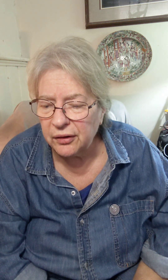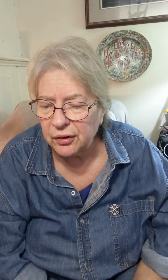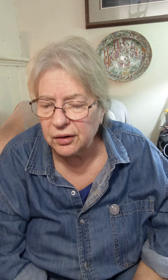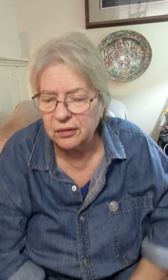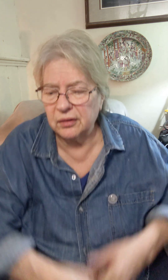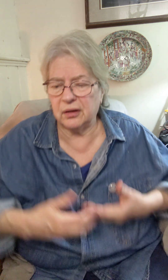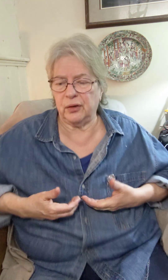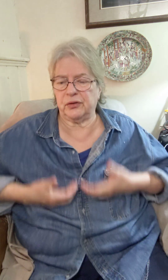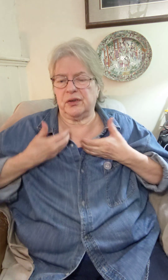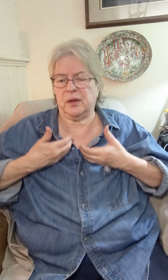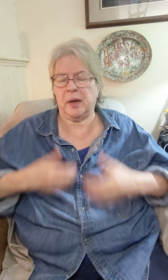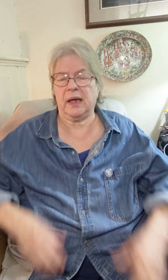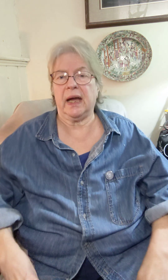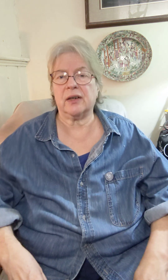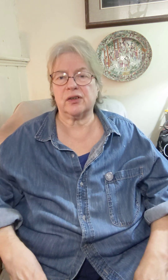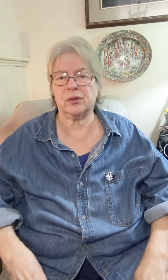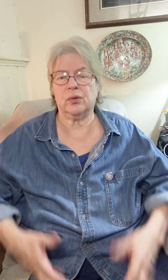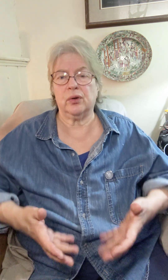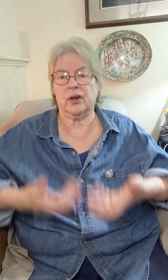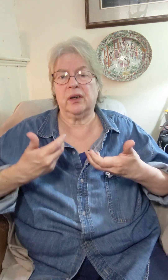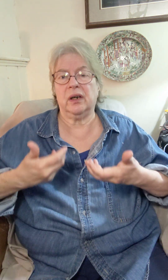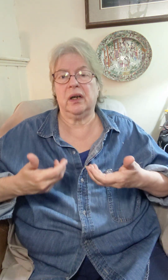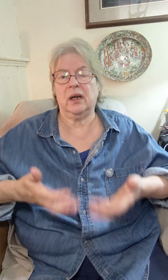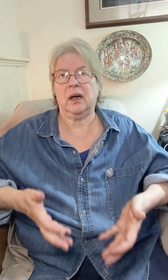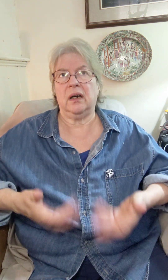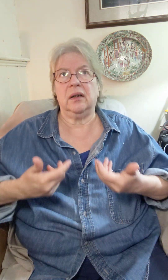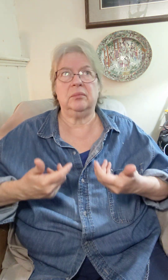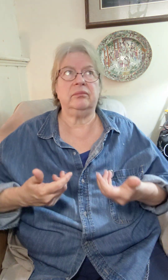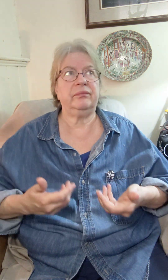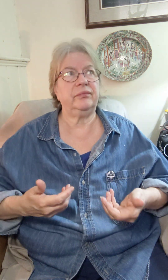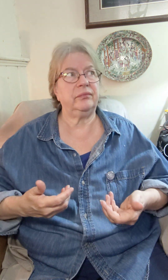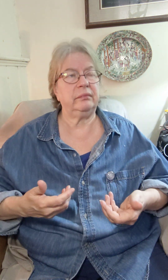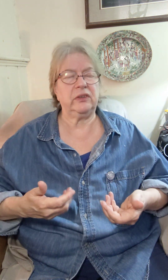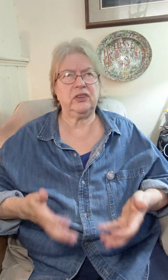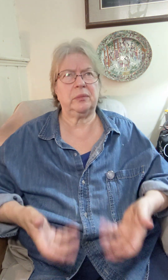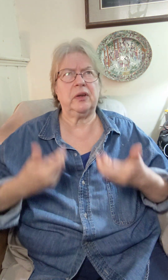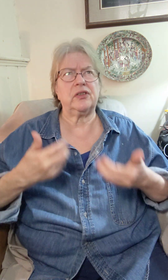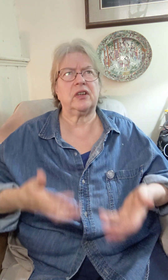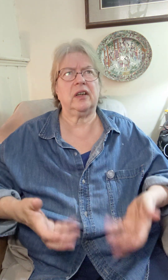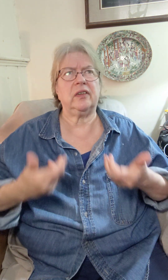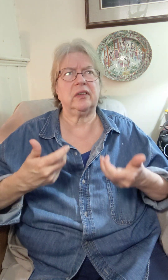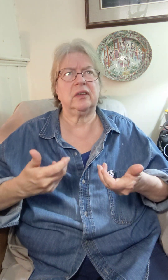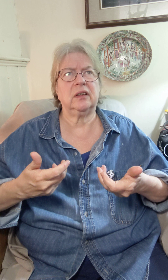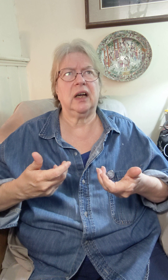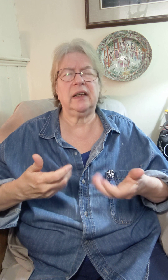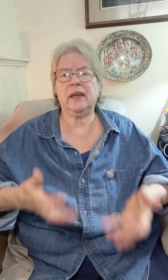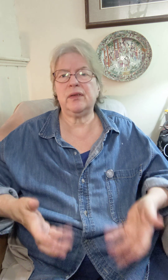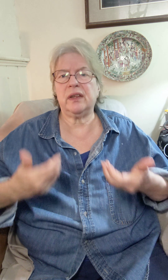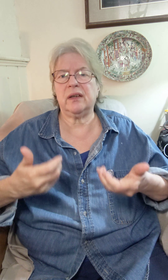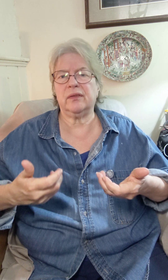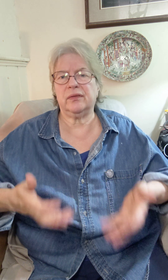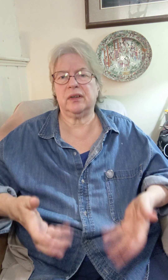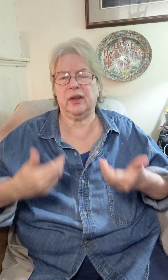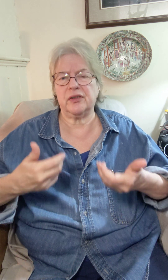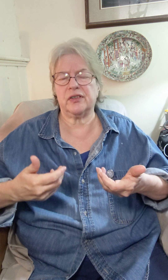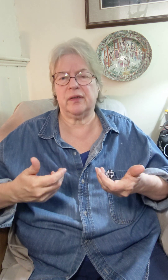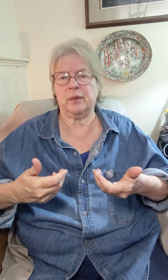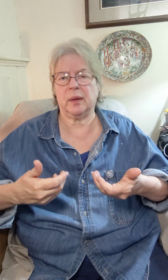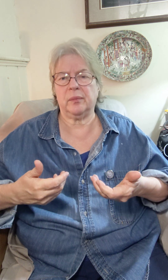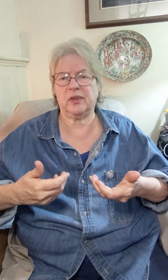other closer to the body action, or there's some other signs. I can never think of other stuff when I'm saying